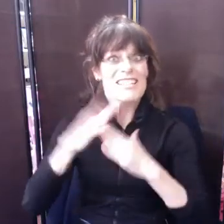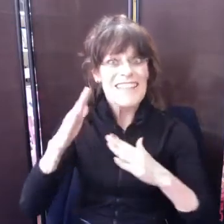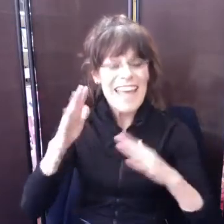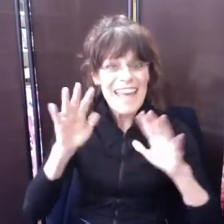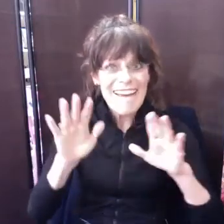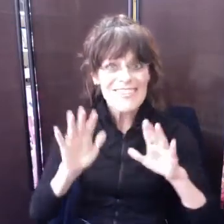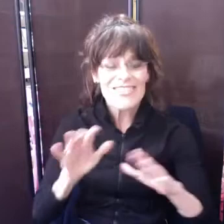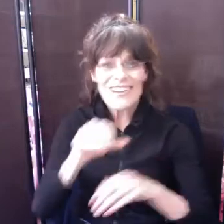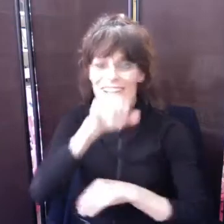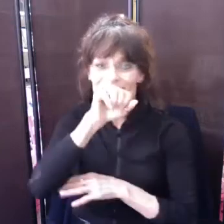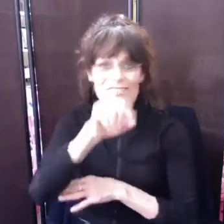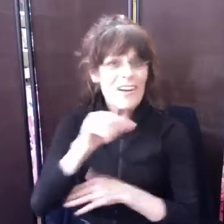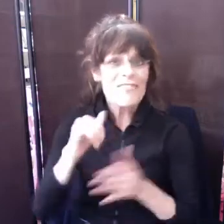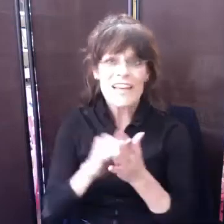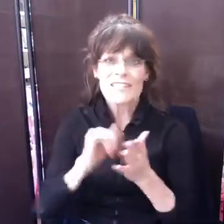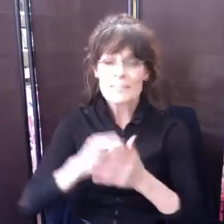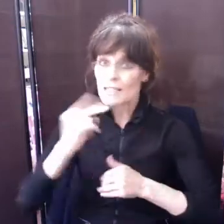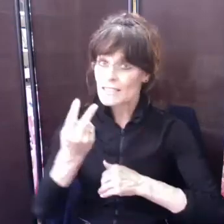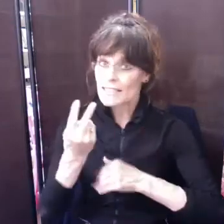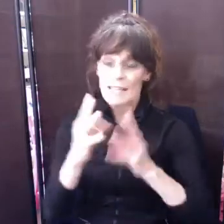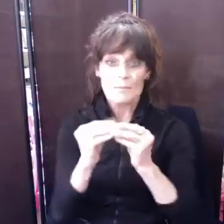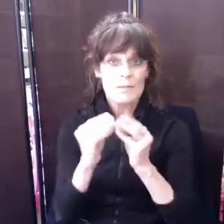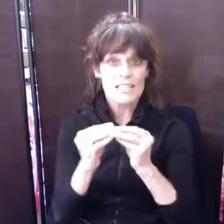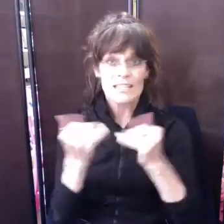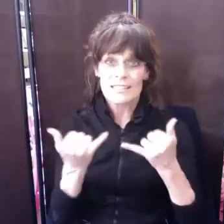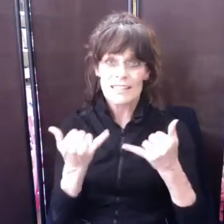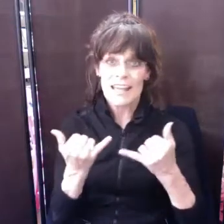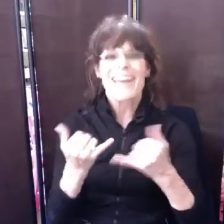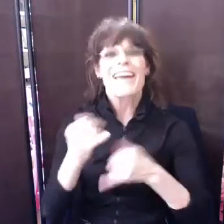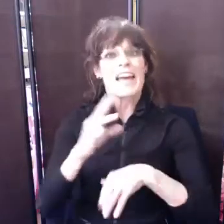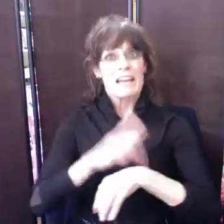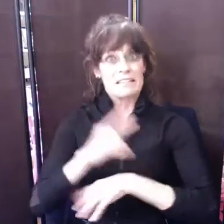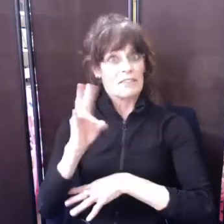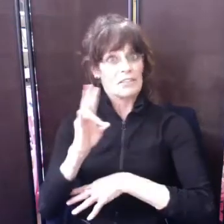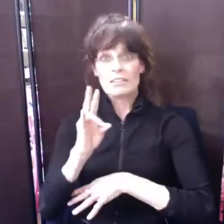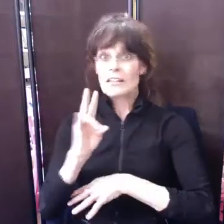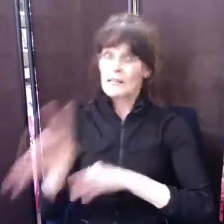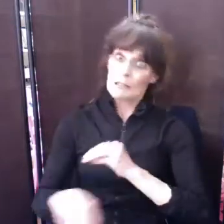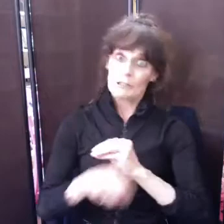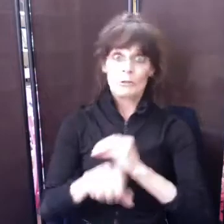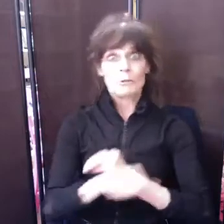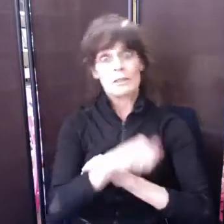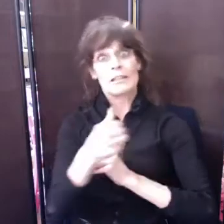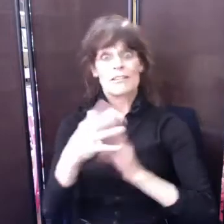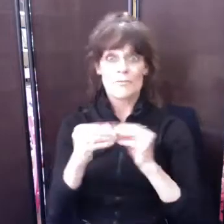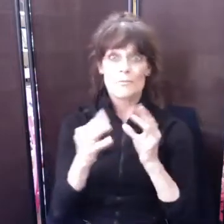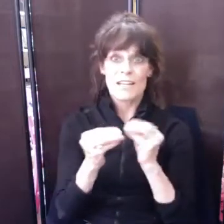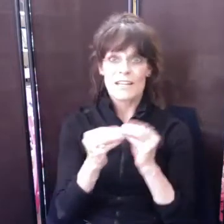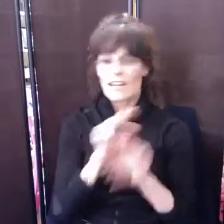is my second meeting today, and at 7 o'clock, I'm going to another meeting. So, and I've never gone to so many meetings